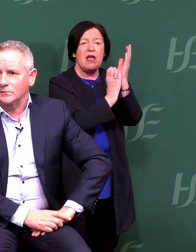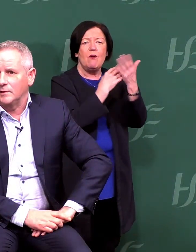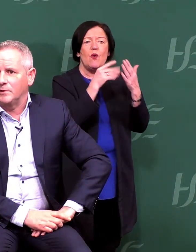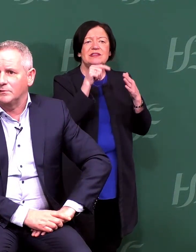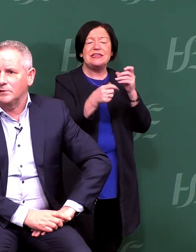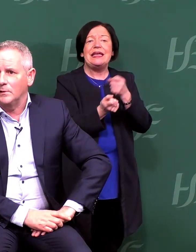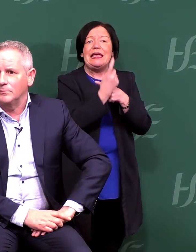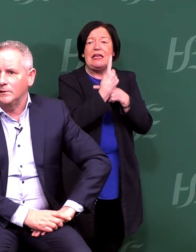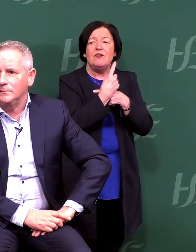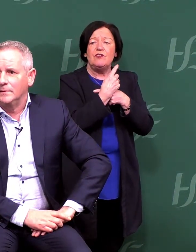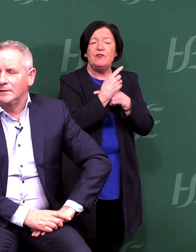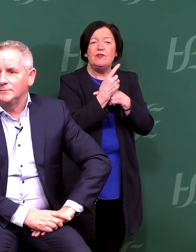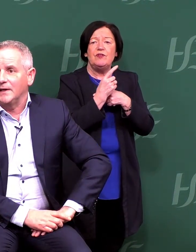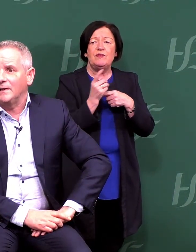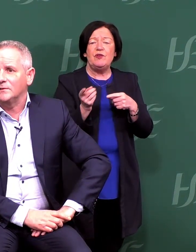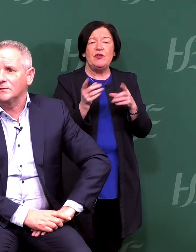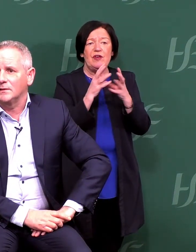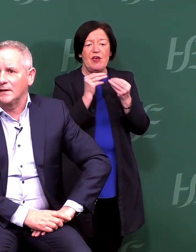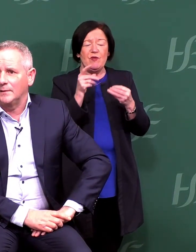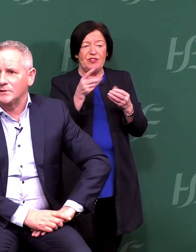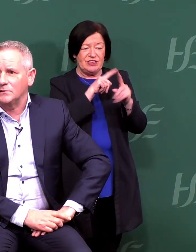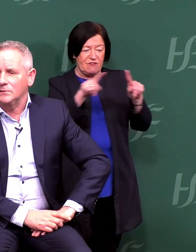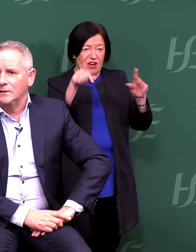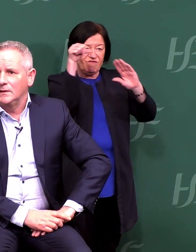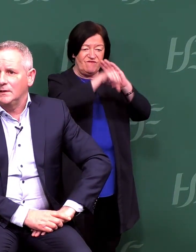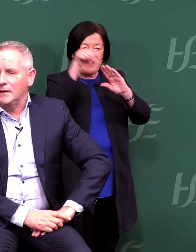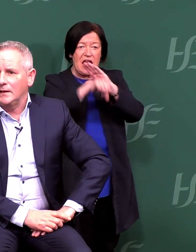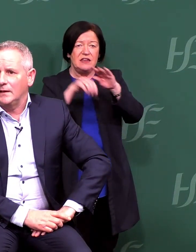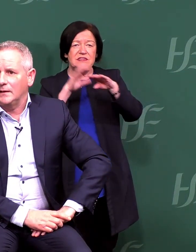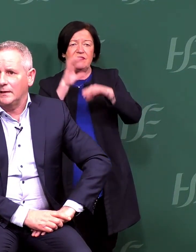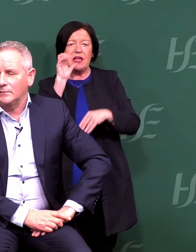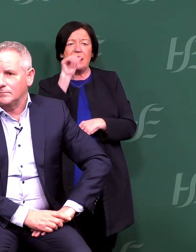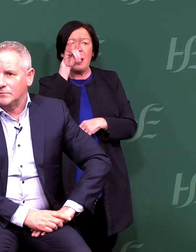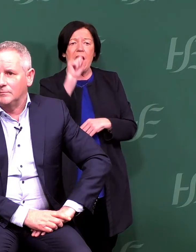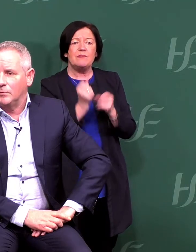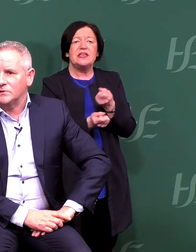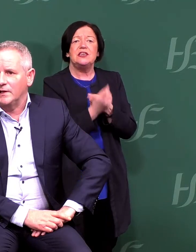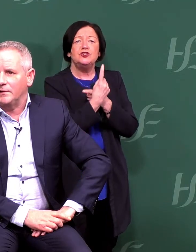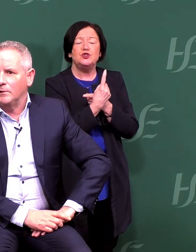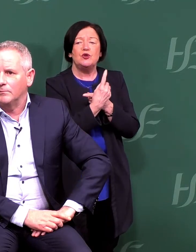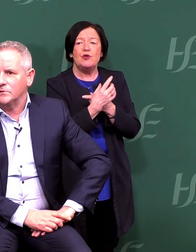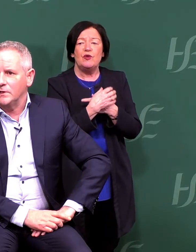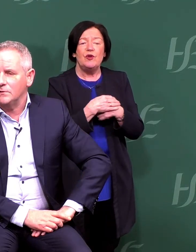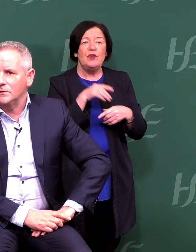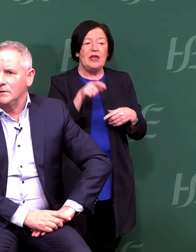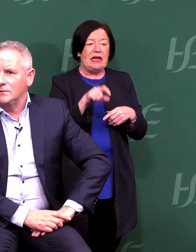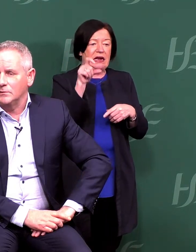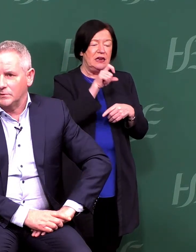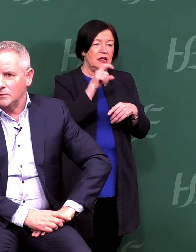were, which contributed to the overall failings, the CAMHS issue. And some of it was clinical